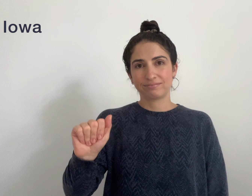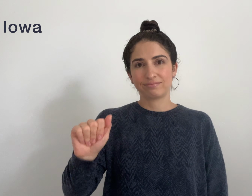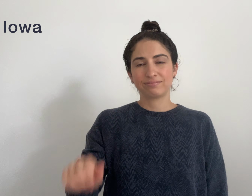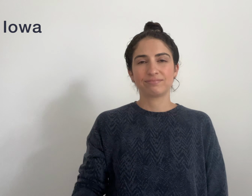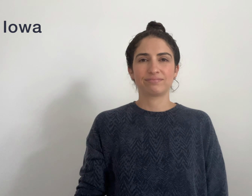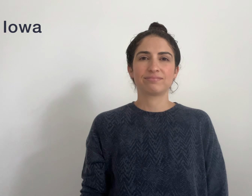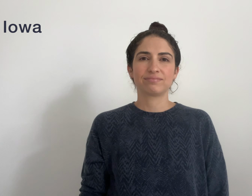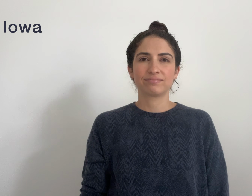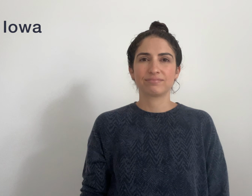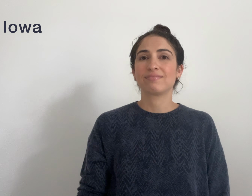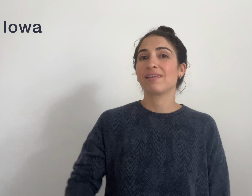Iowa.